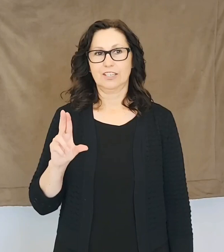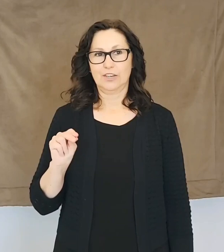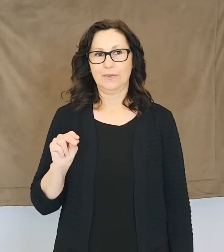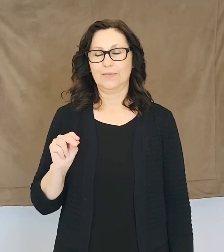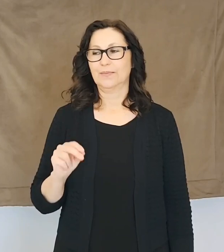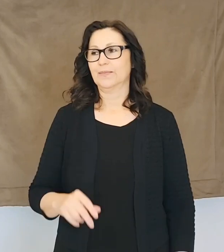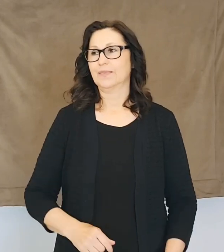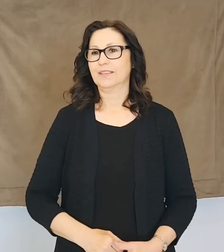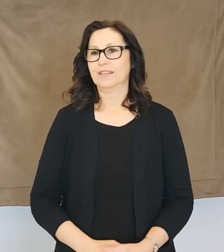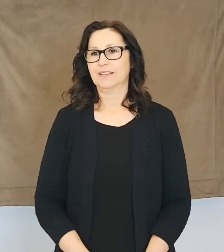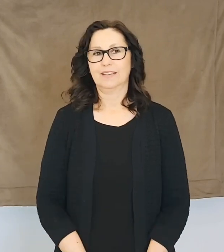No.